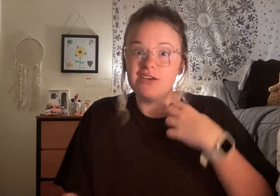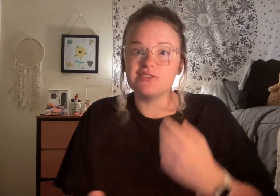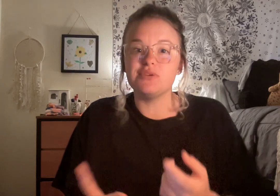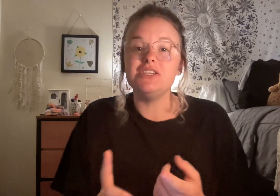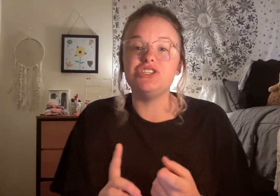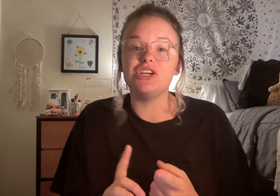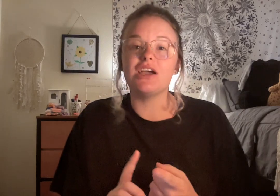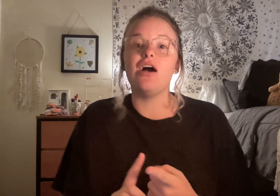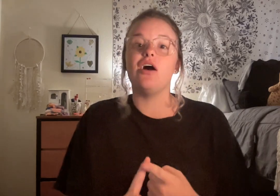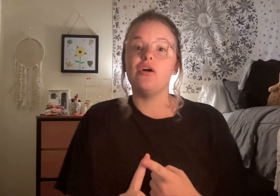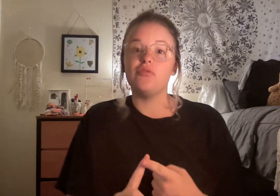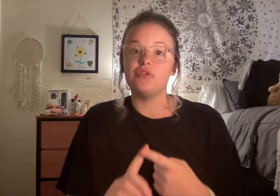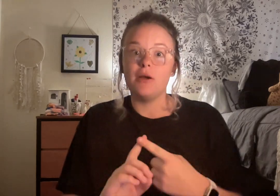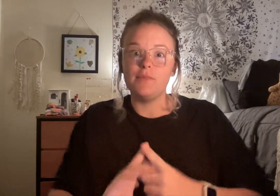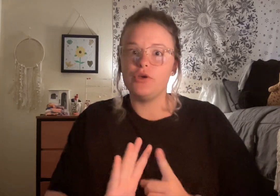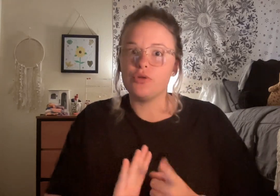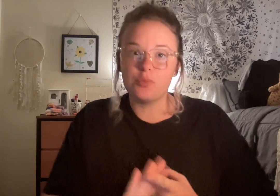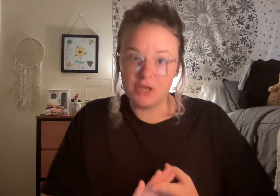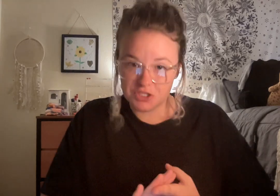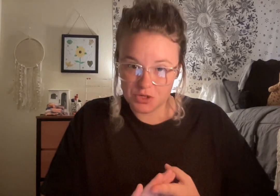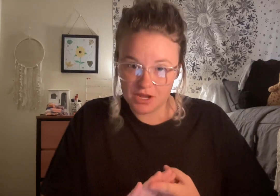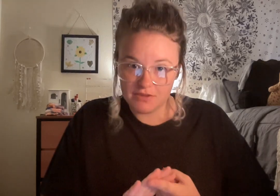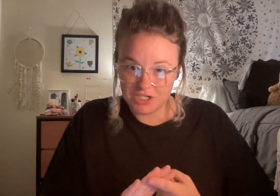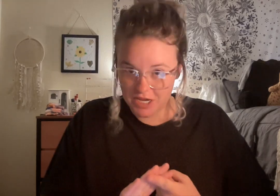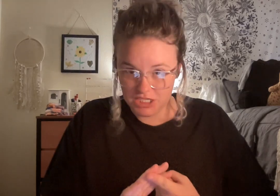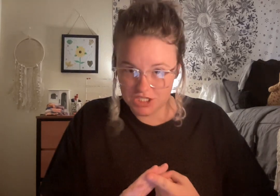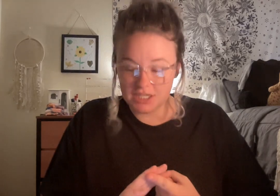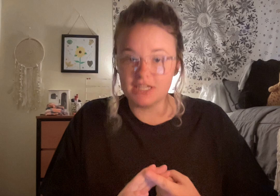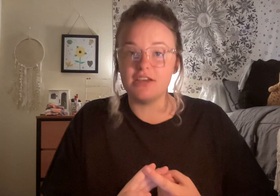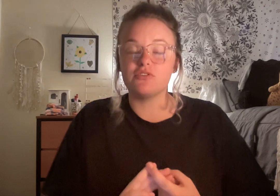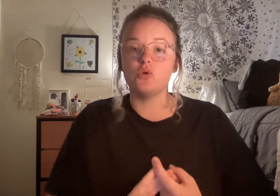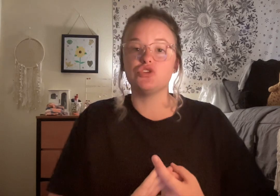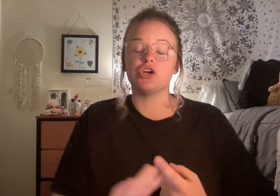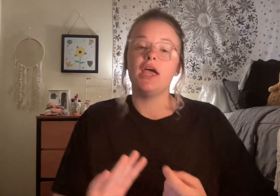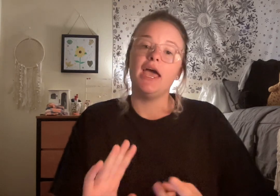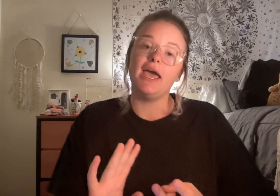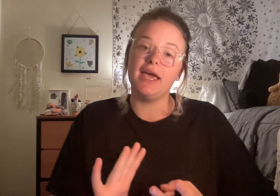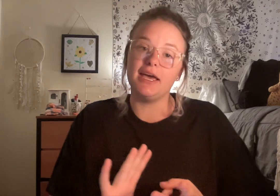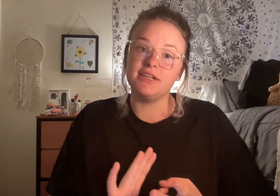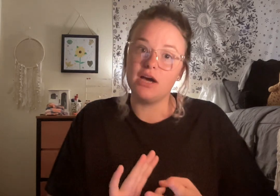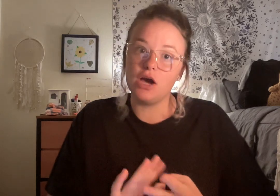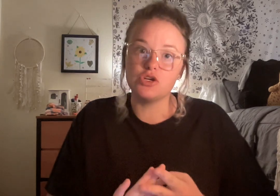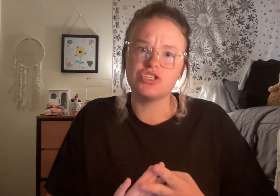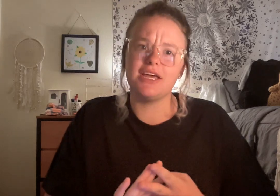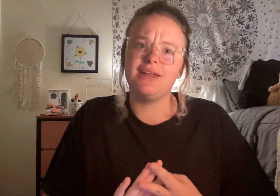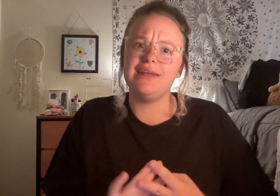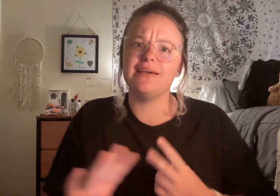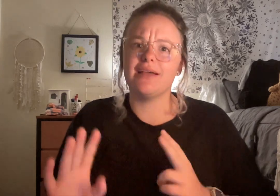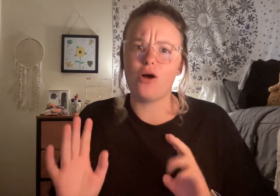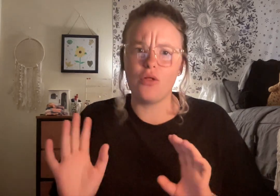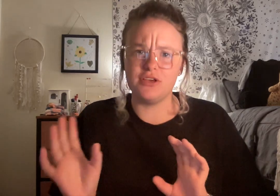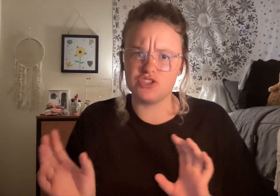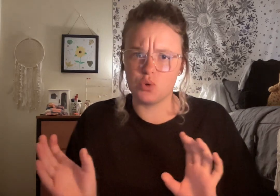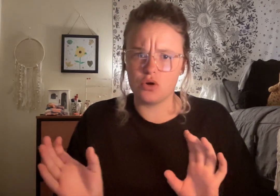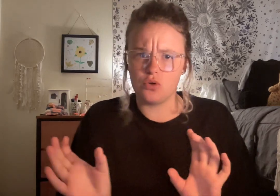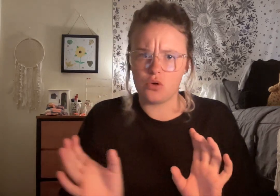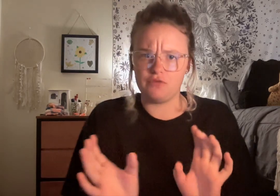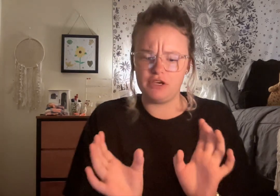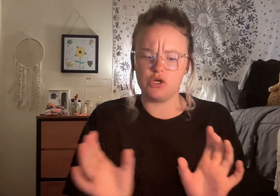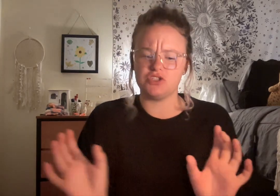so teaching of the history of education in the deaf culture and understanding like all the historical figures that